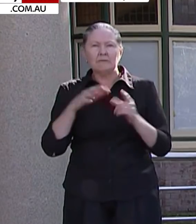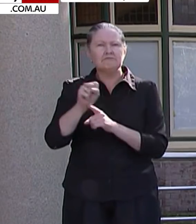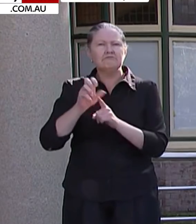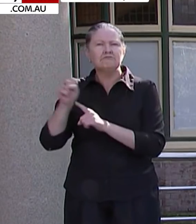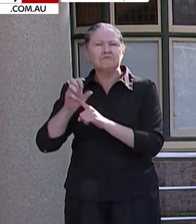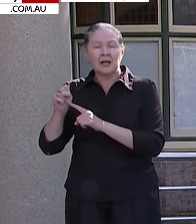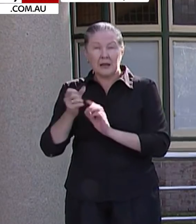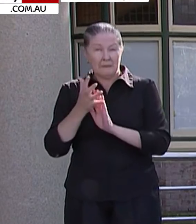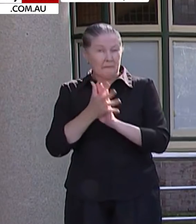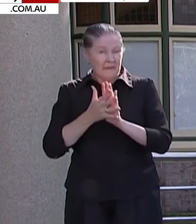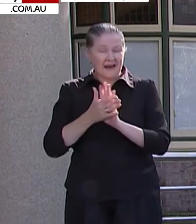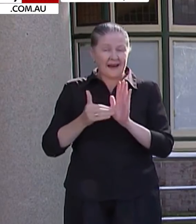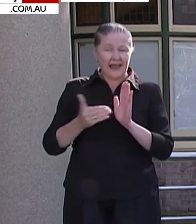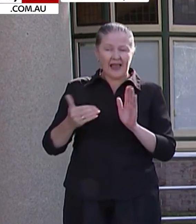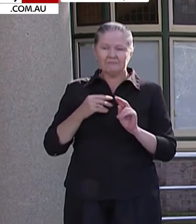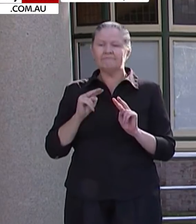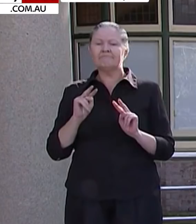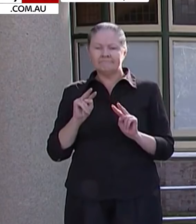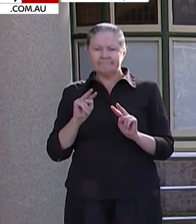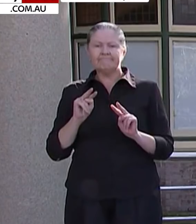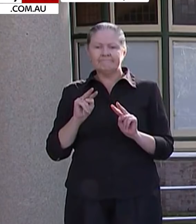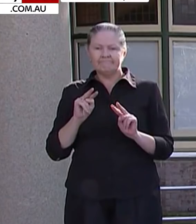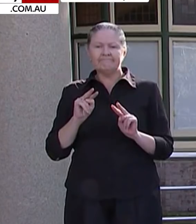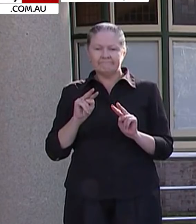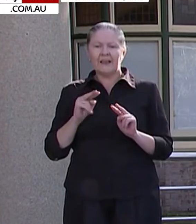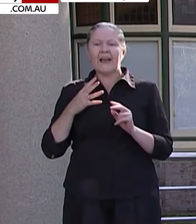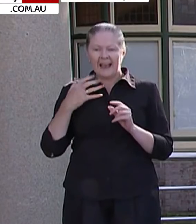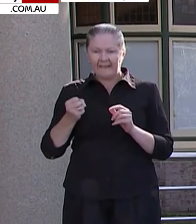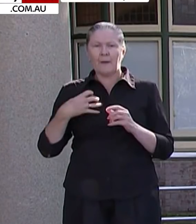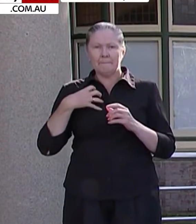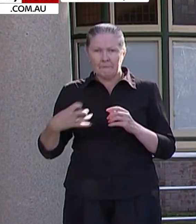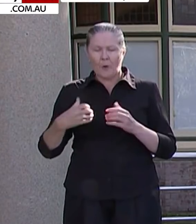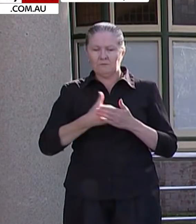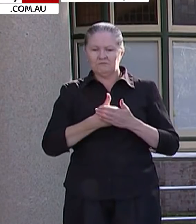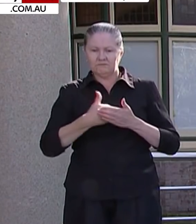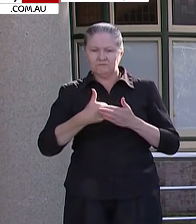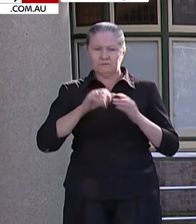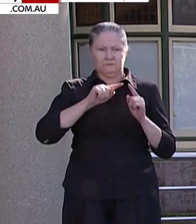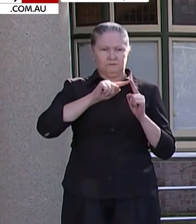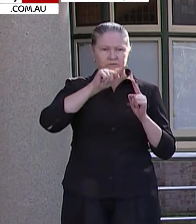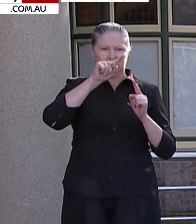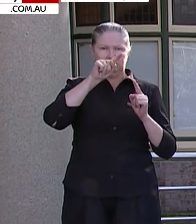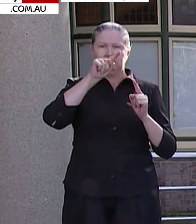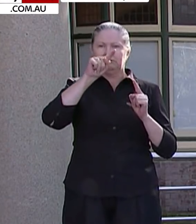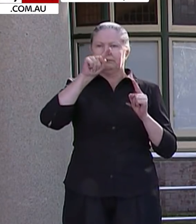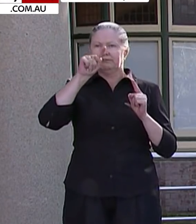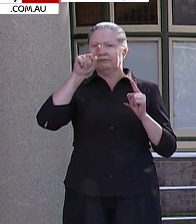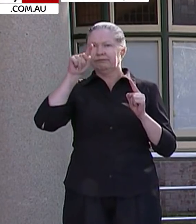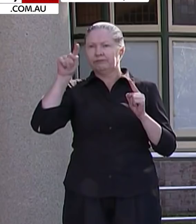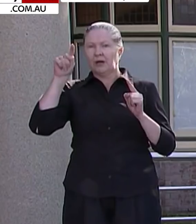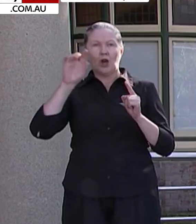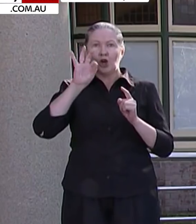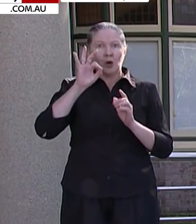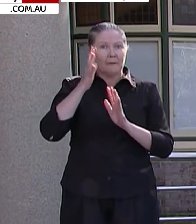are now beginning to see a consolidated flattening of the curve. That doesn't mean we're out of our